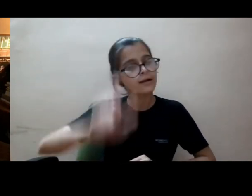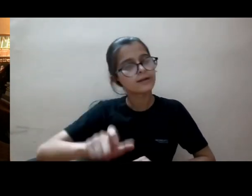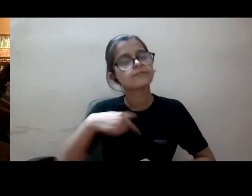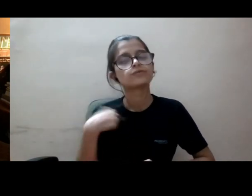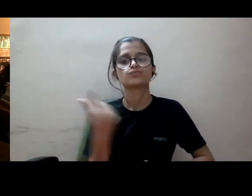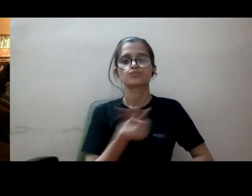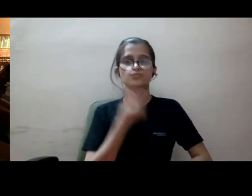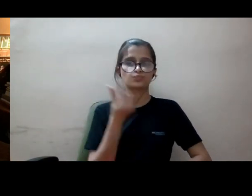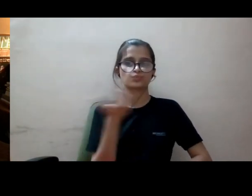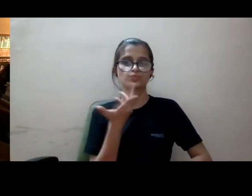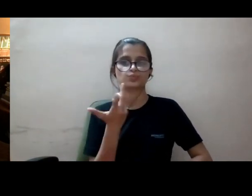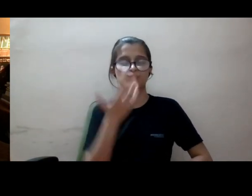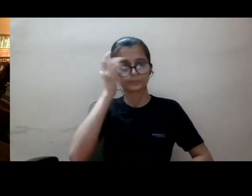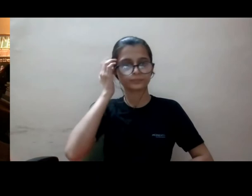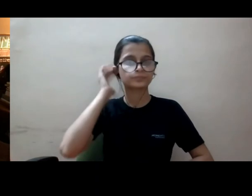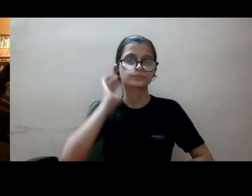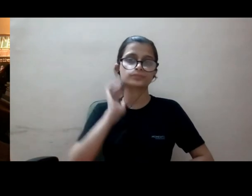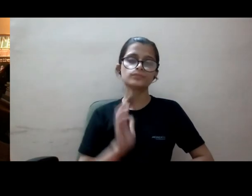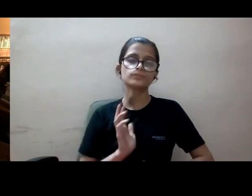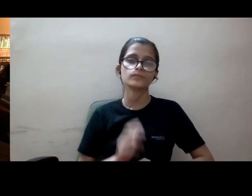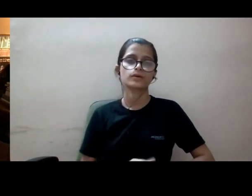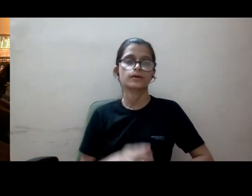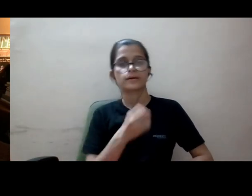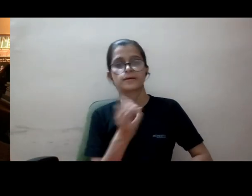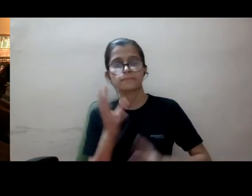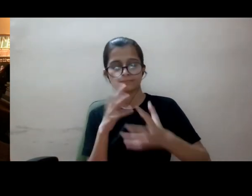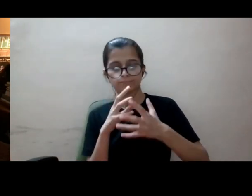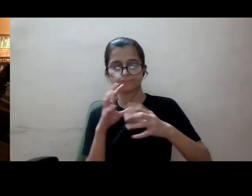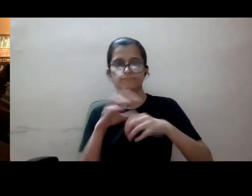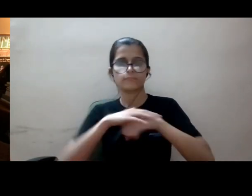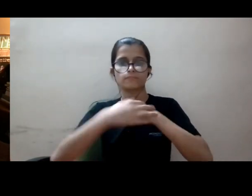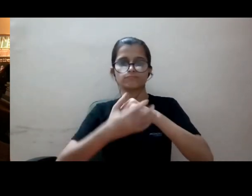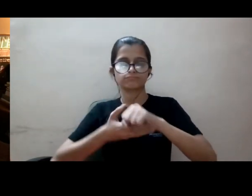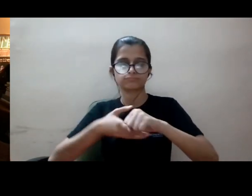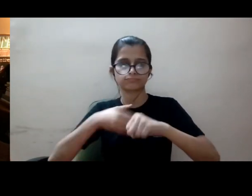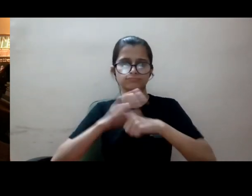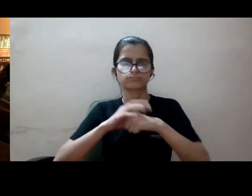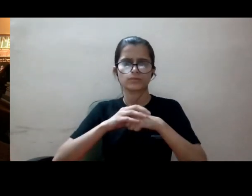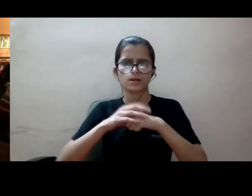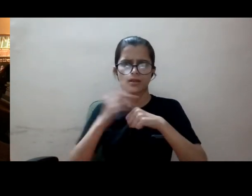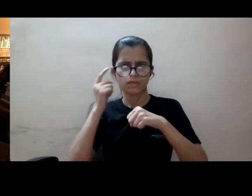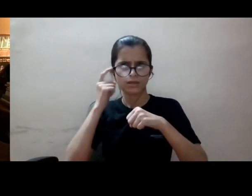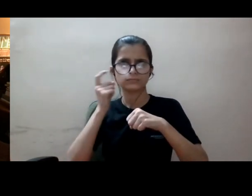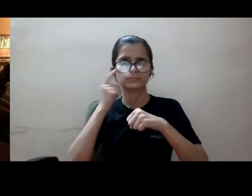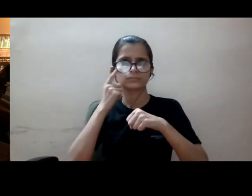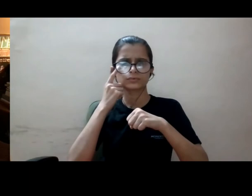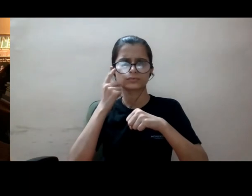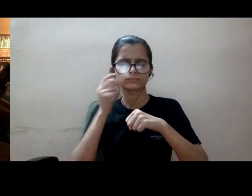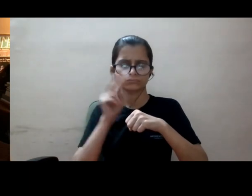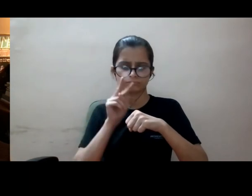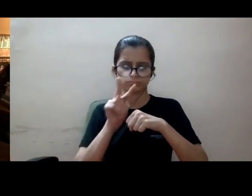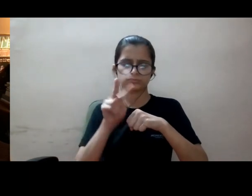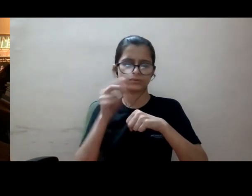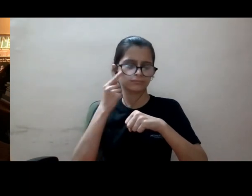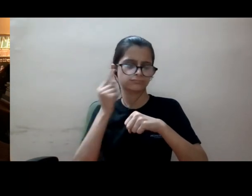use a lot of the brain that was reserved for seeing actually to improve